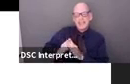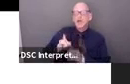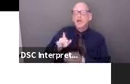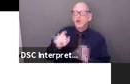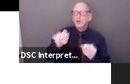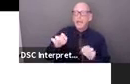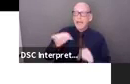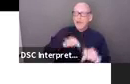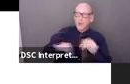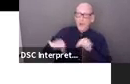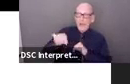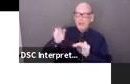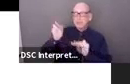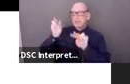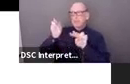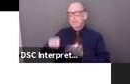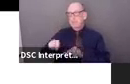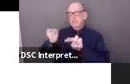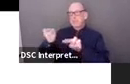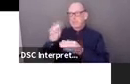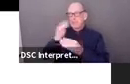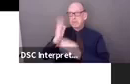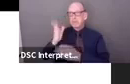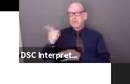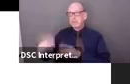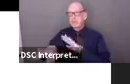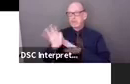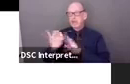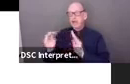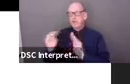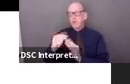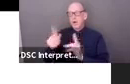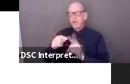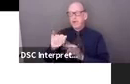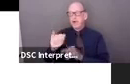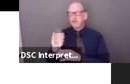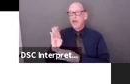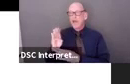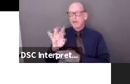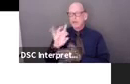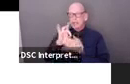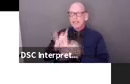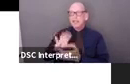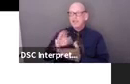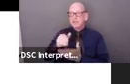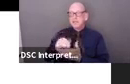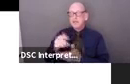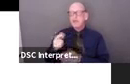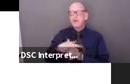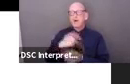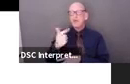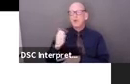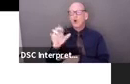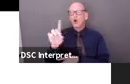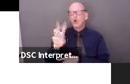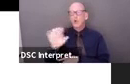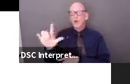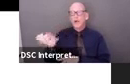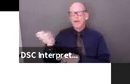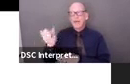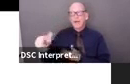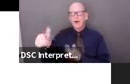go and visit that information to find out more about the Job Connection Center that Goodwill is offering for our